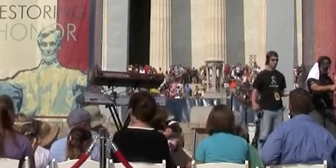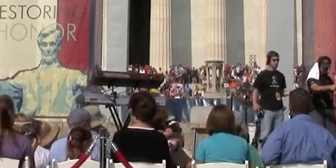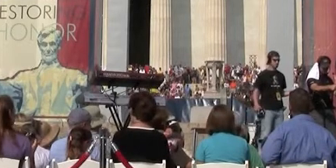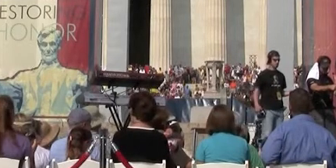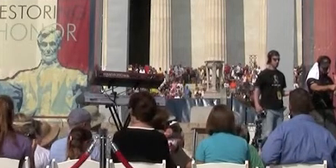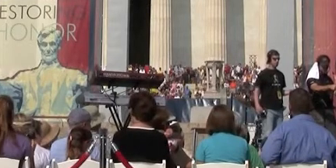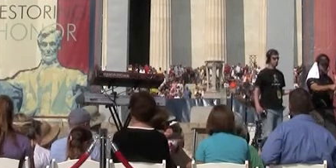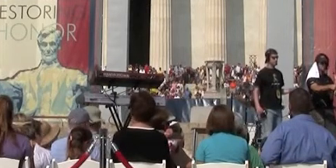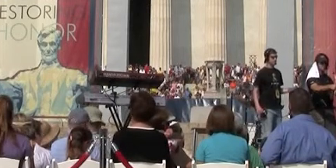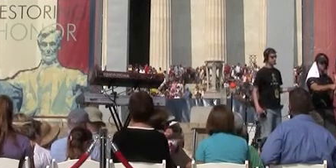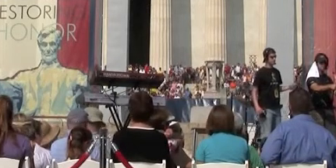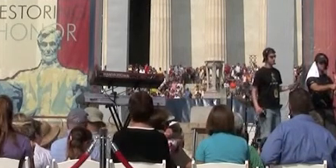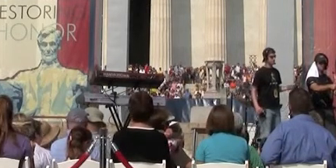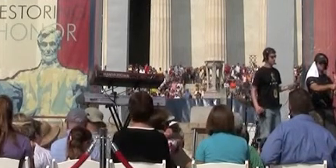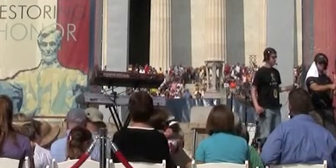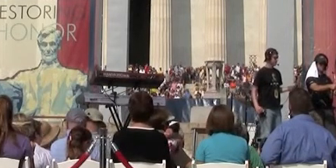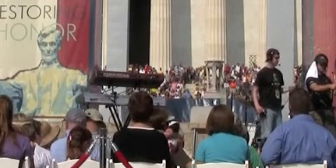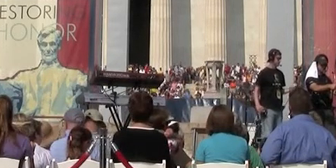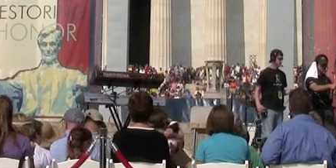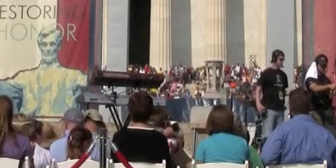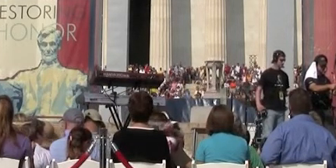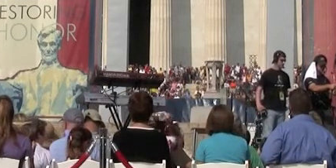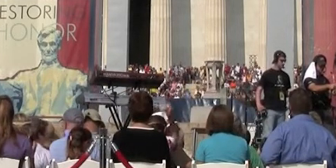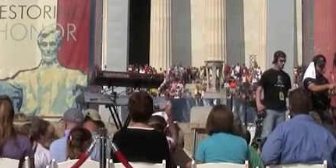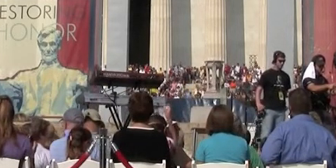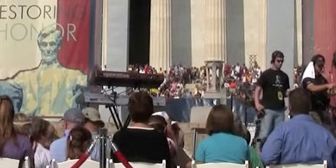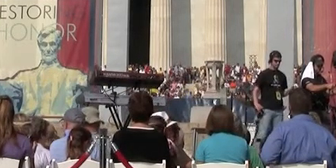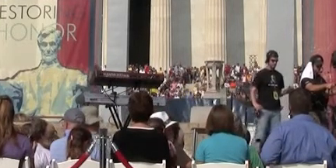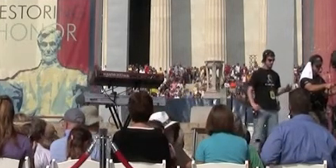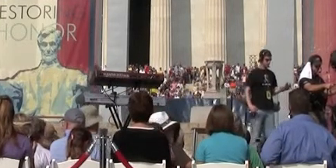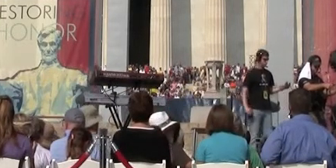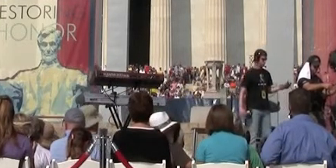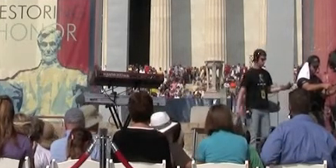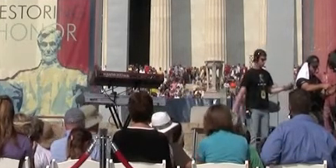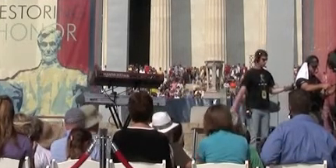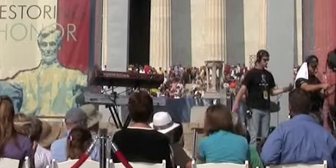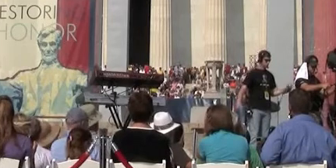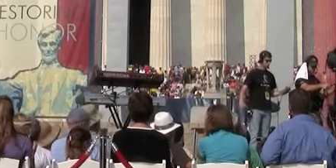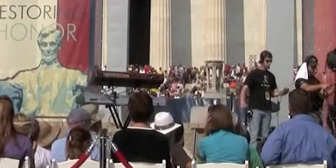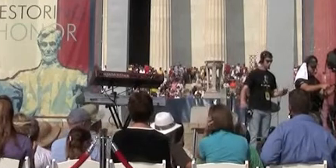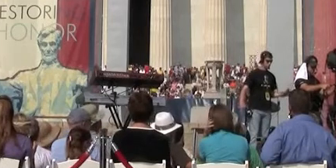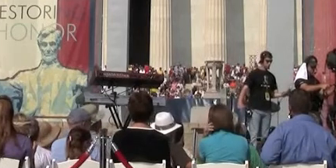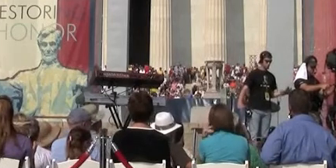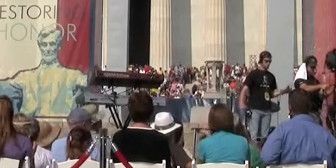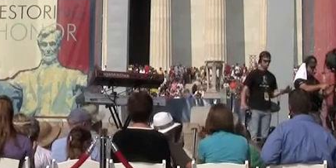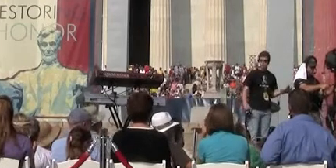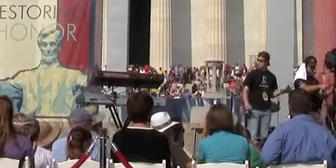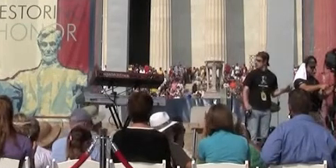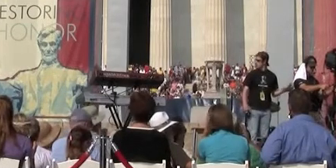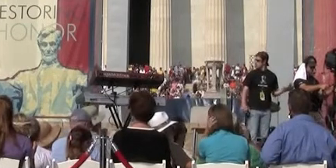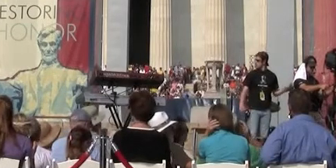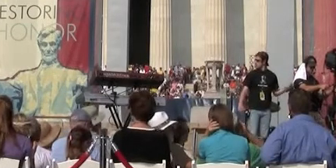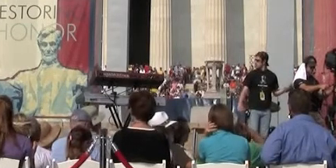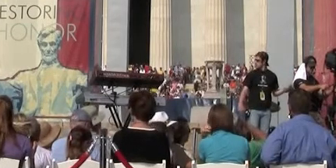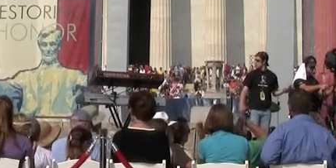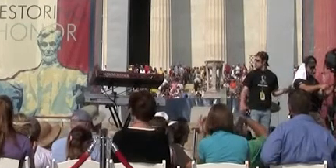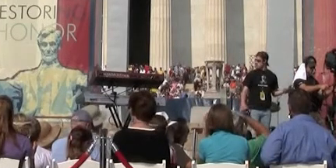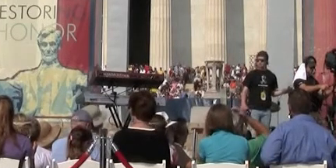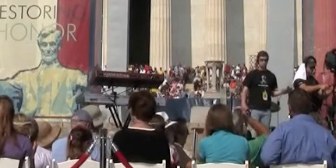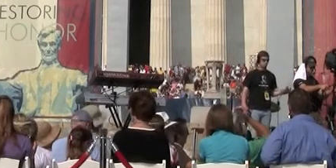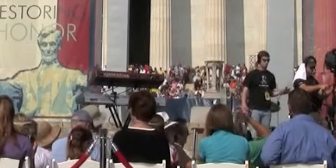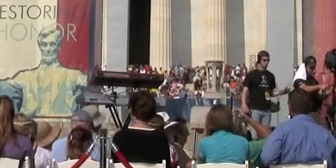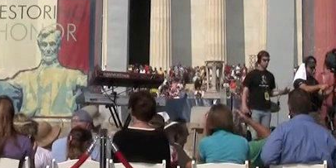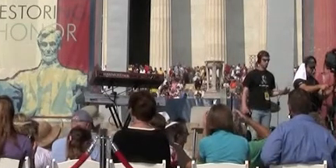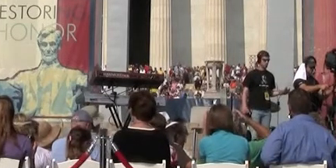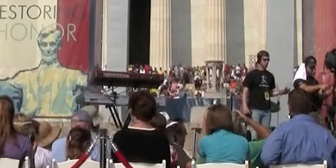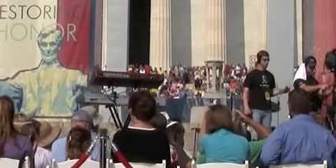America, now is your moment. Yesterday is gone. The greatest American generation is